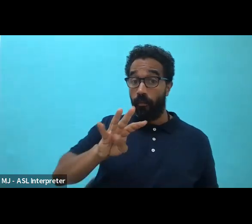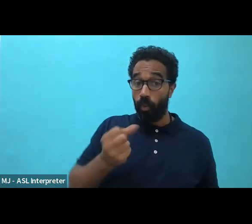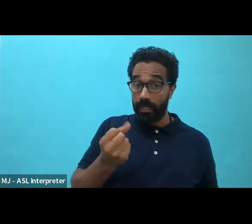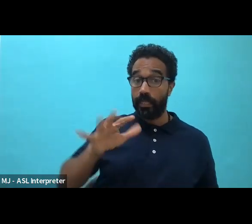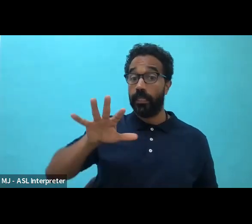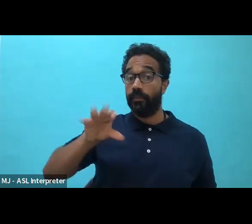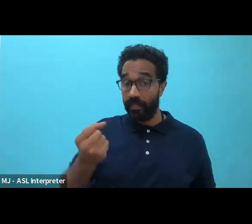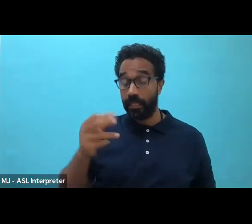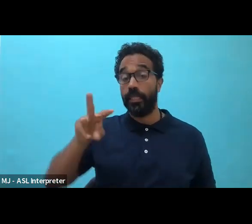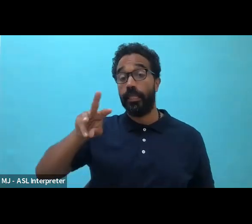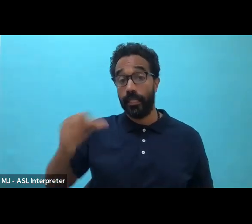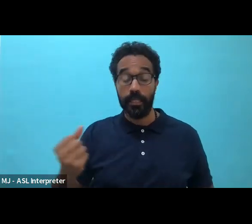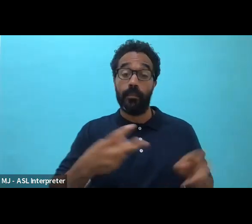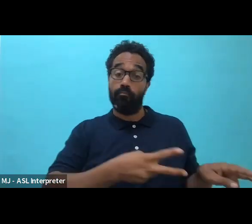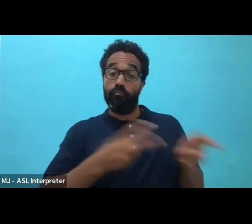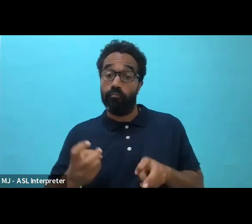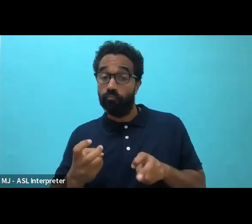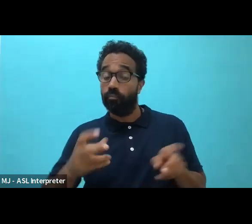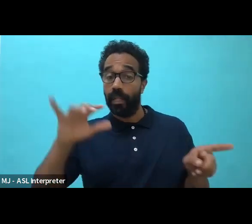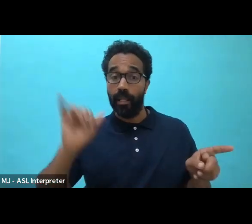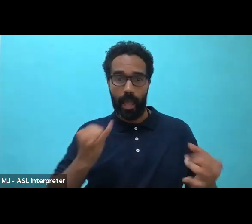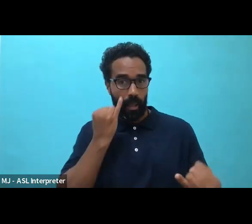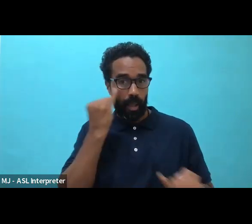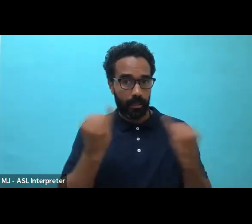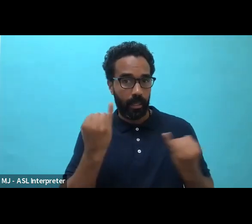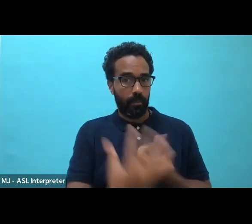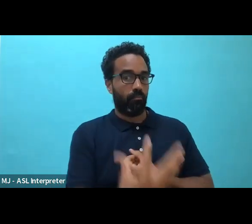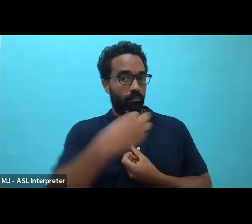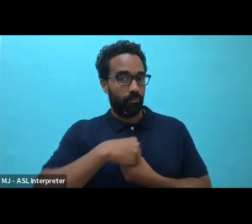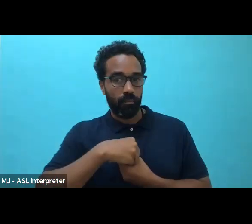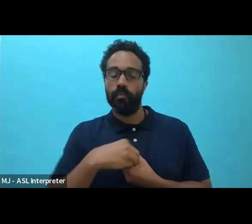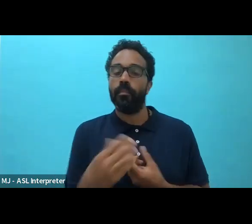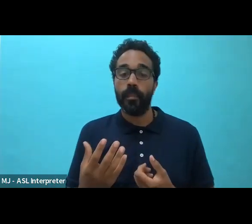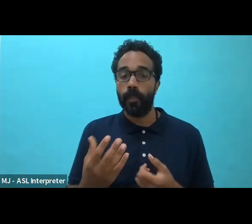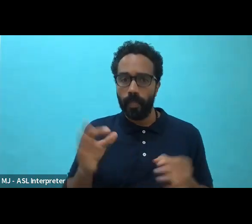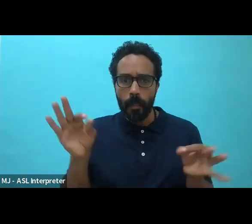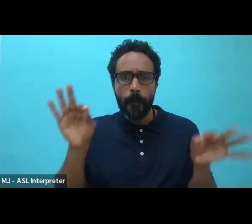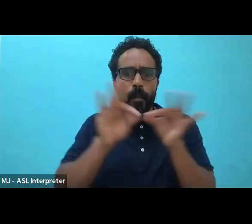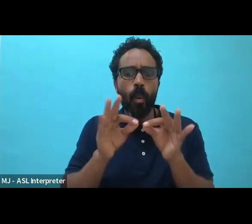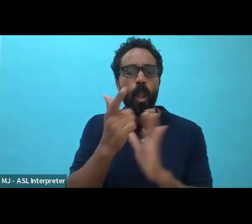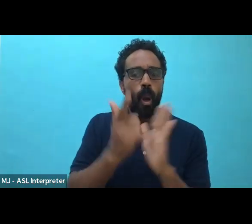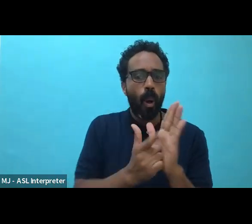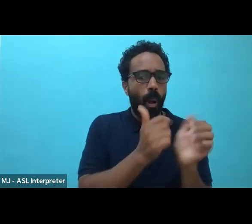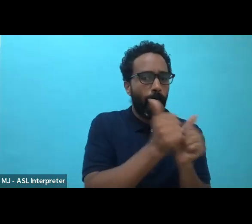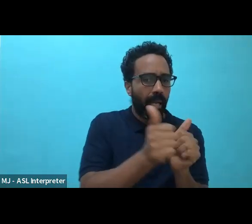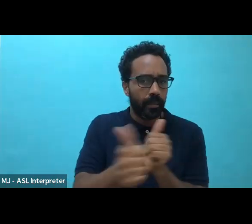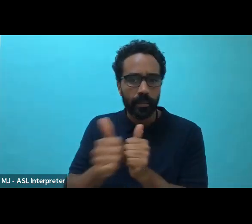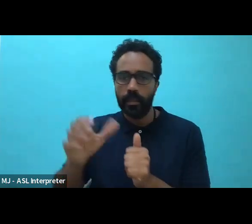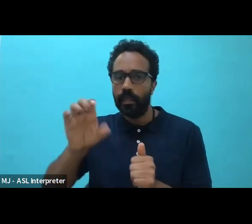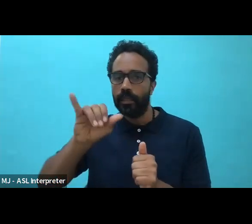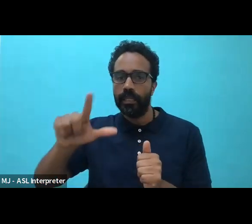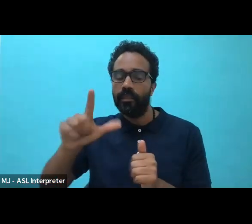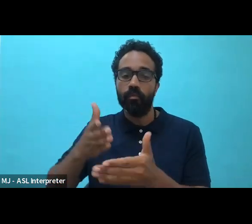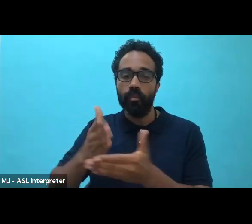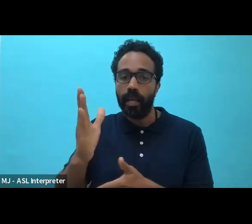led to important passage of important civil rights legislation, such as the Civil Rights Act and